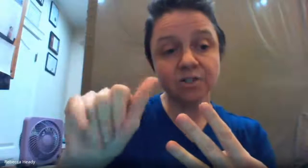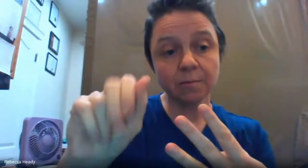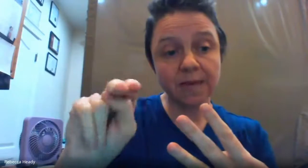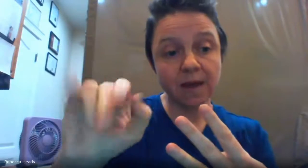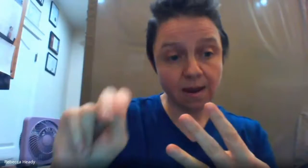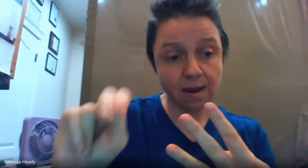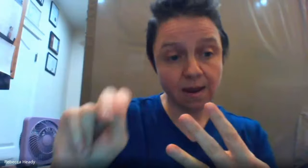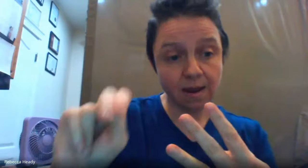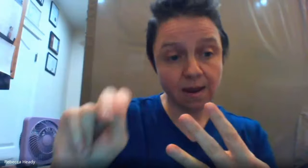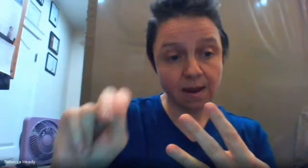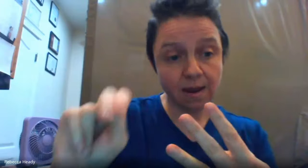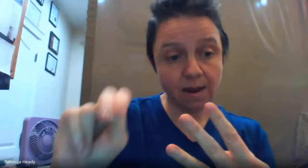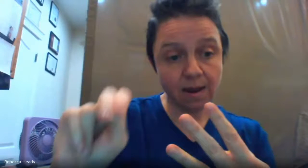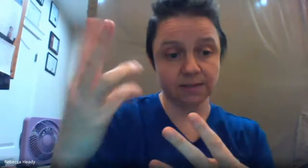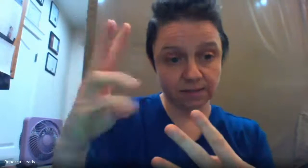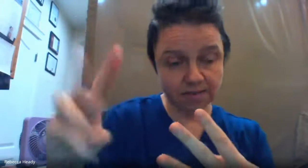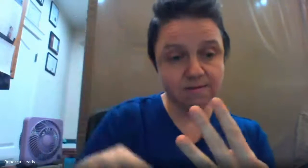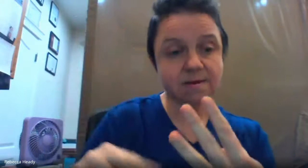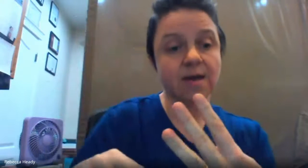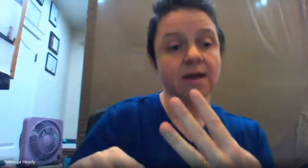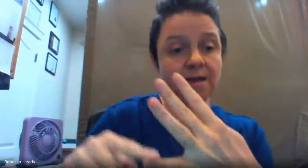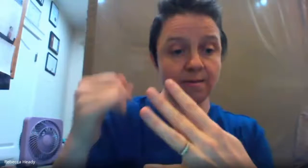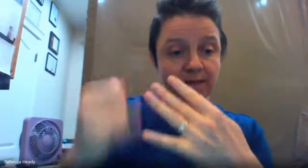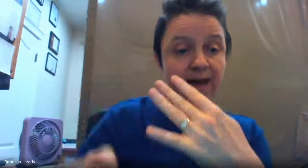Benjamin, he's 16. And my last son,